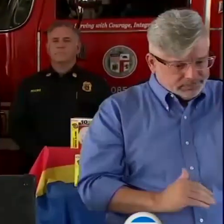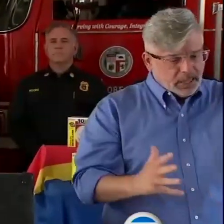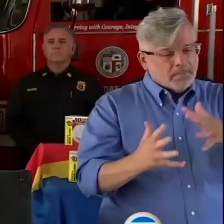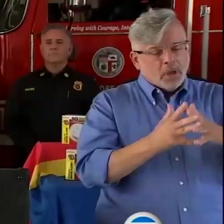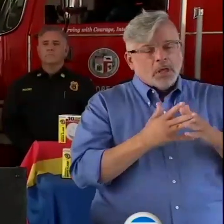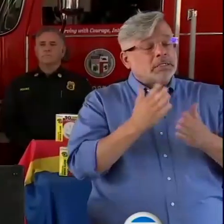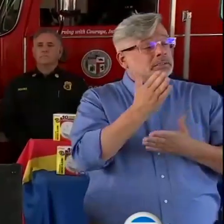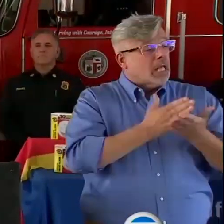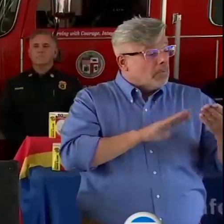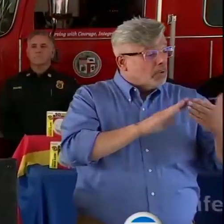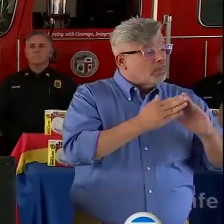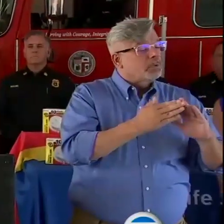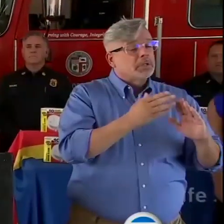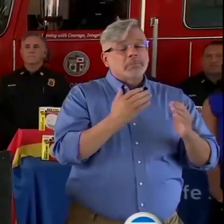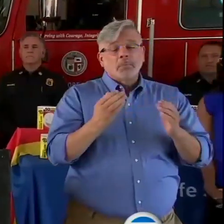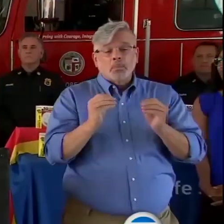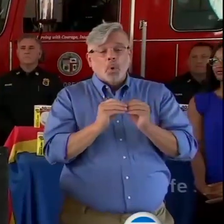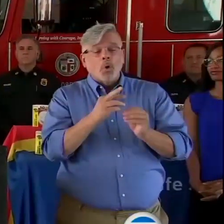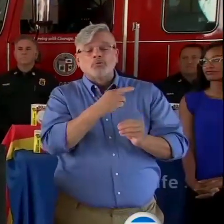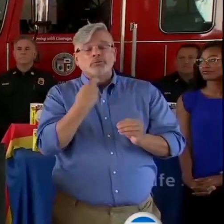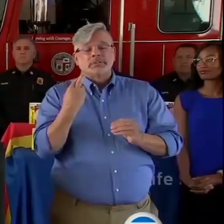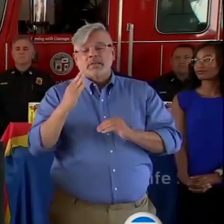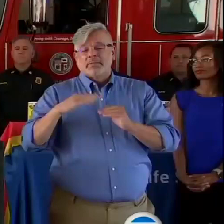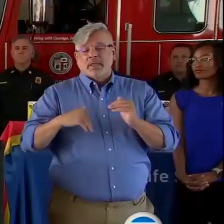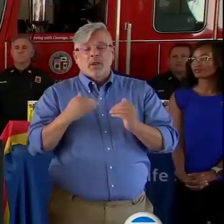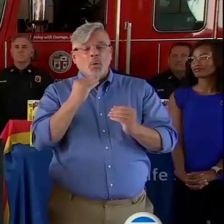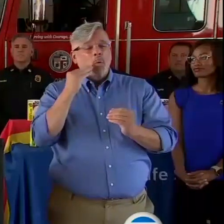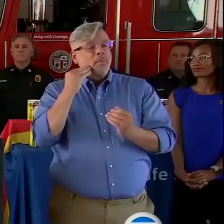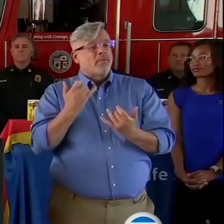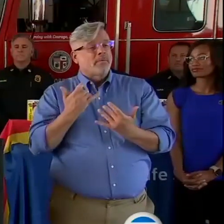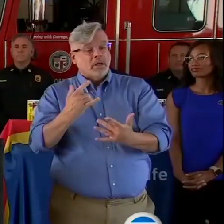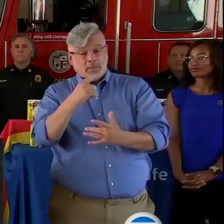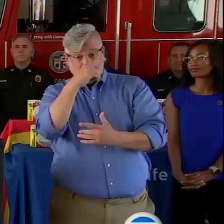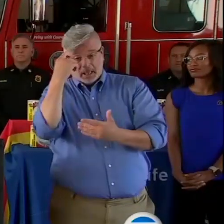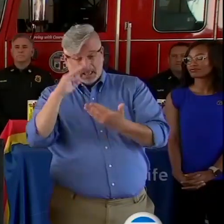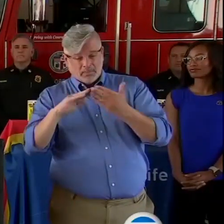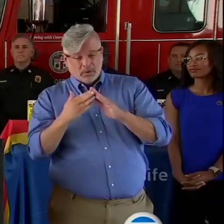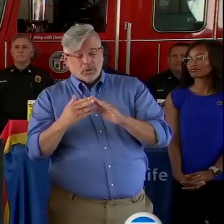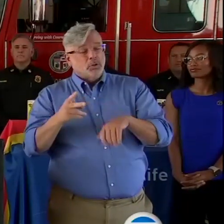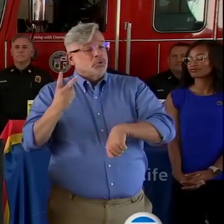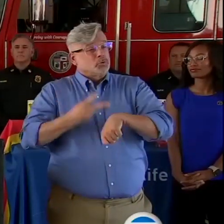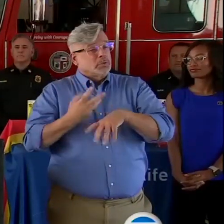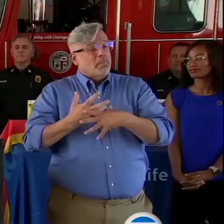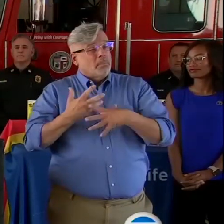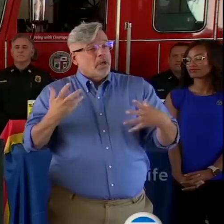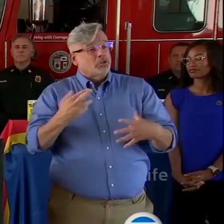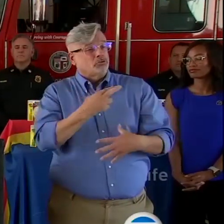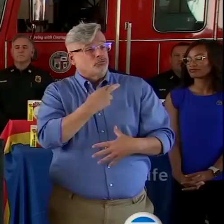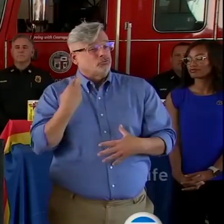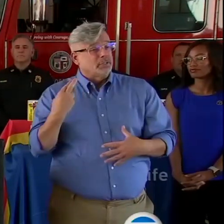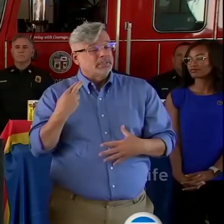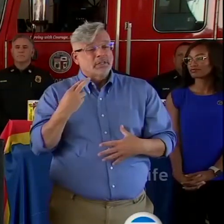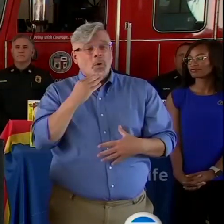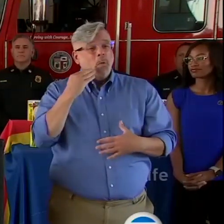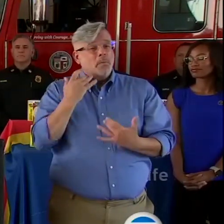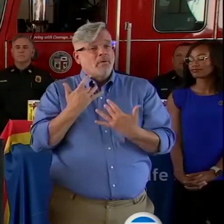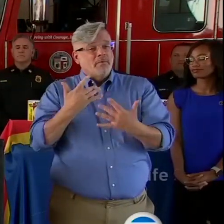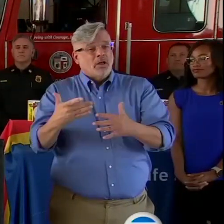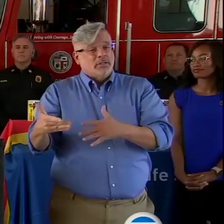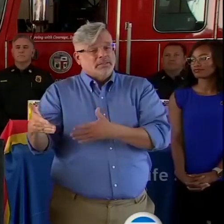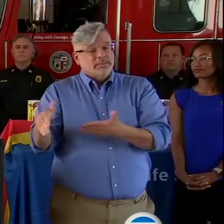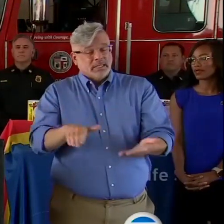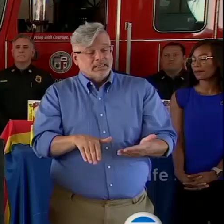some communities are more at risk for home fires. Black communities have nearly twice the risk of home fire-related